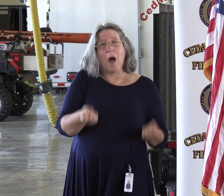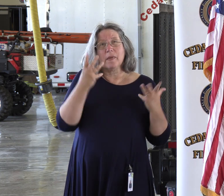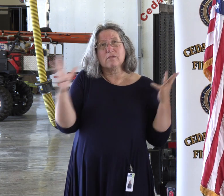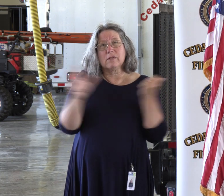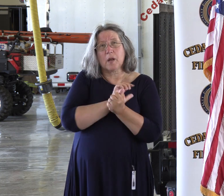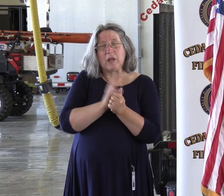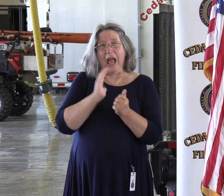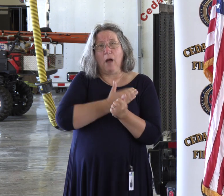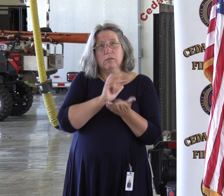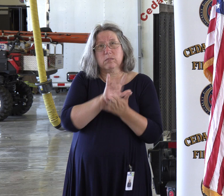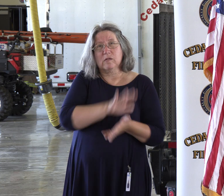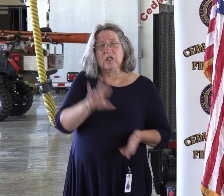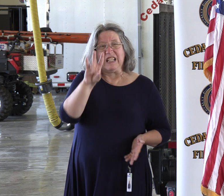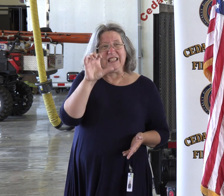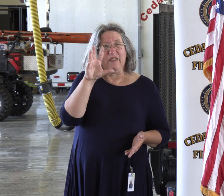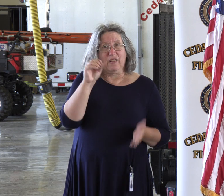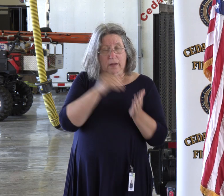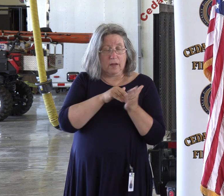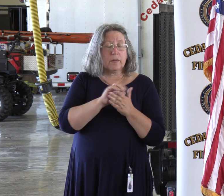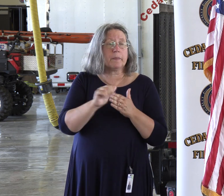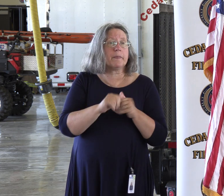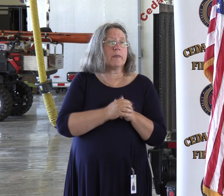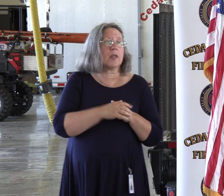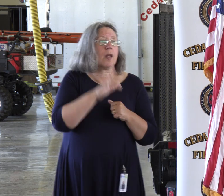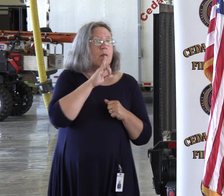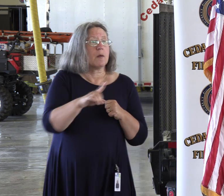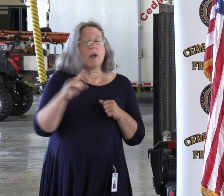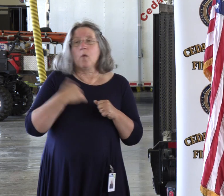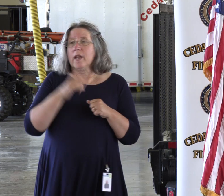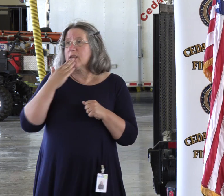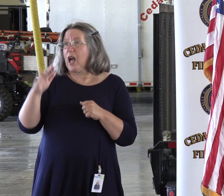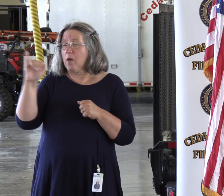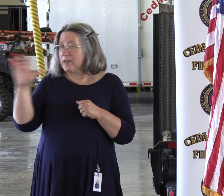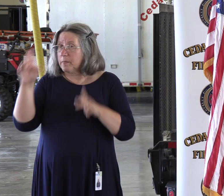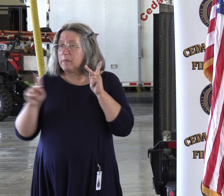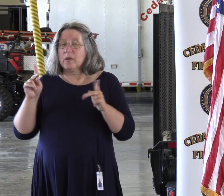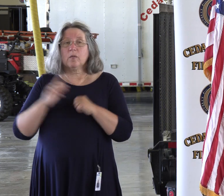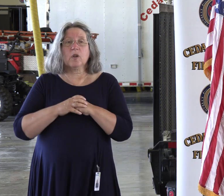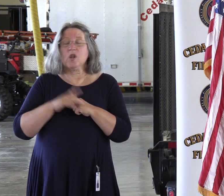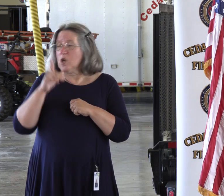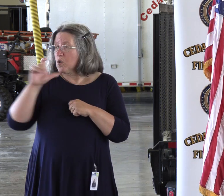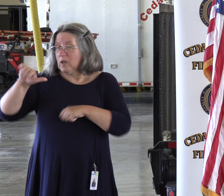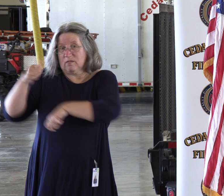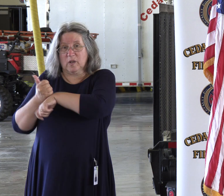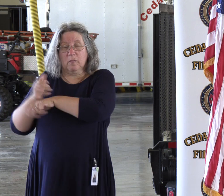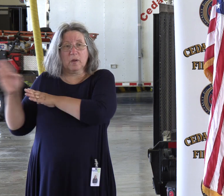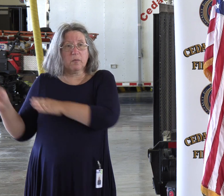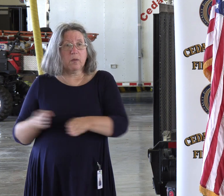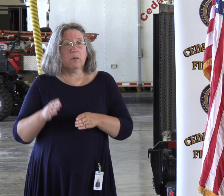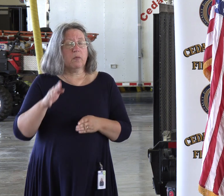$750,000. I also want to thank the Iowa City partners, specifically Josh Schomburg, who helped arrange for over 300 loaves